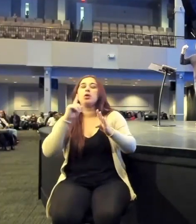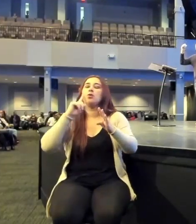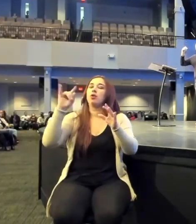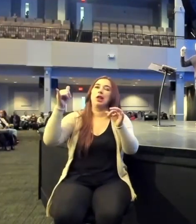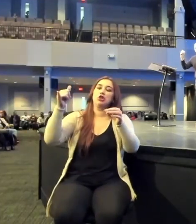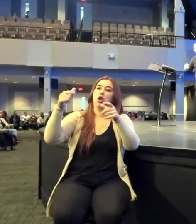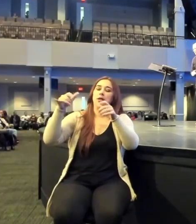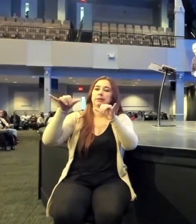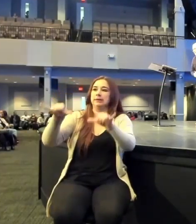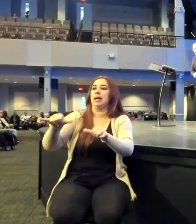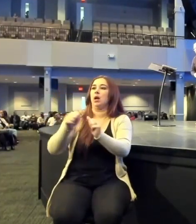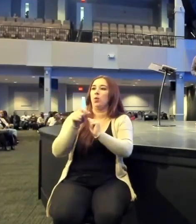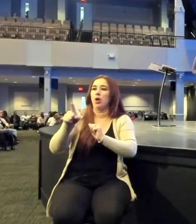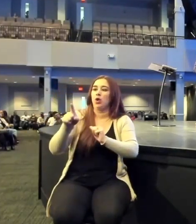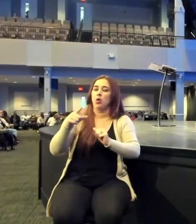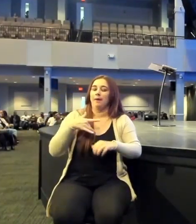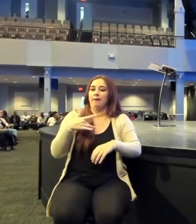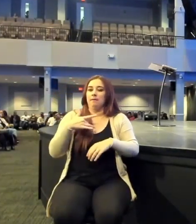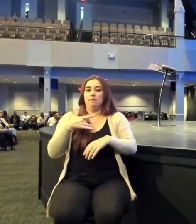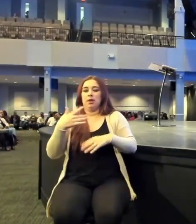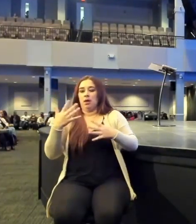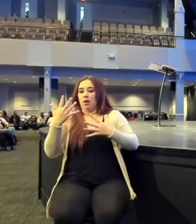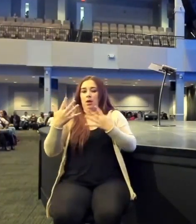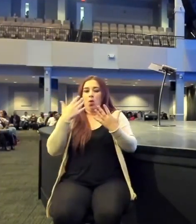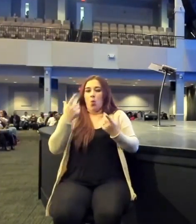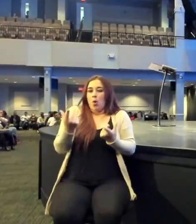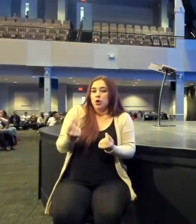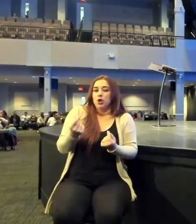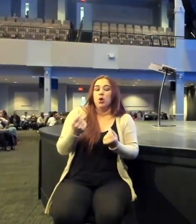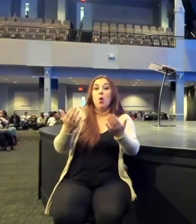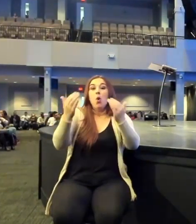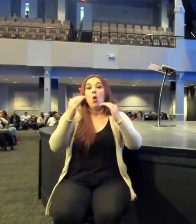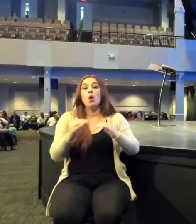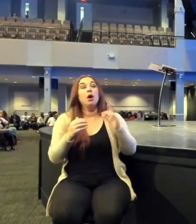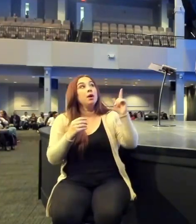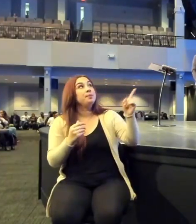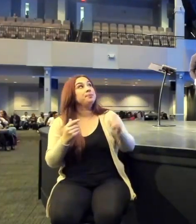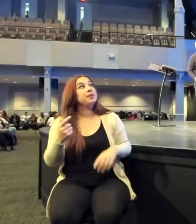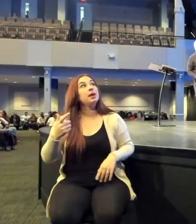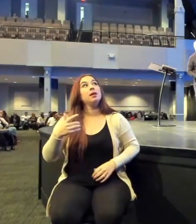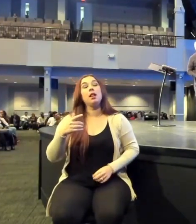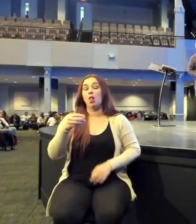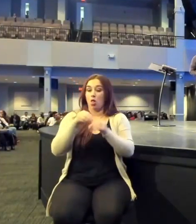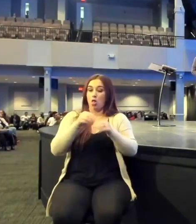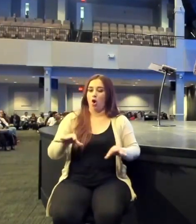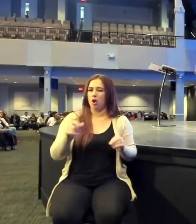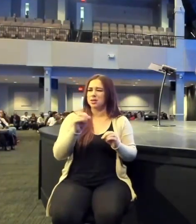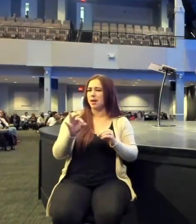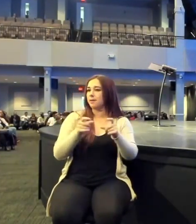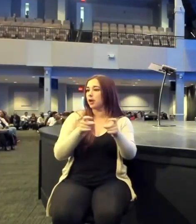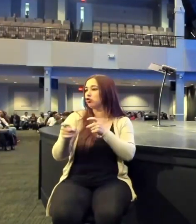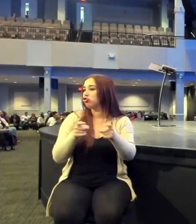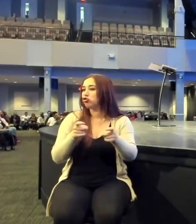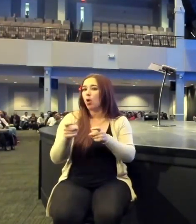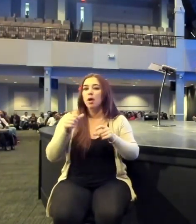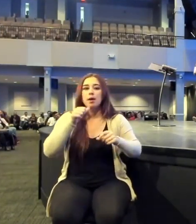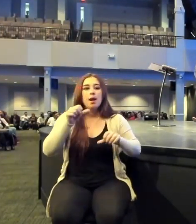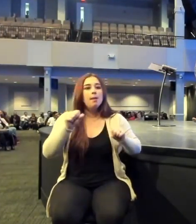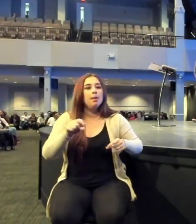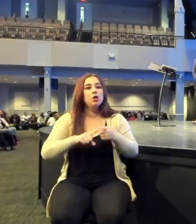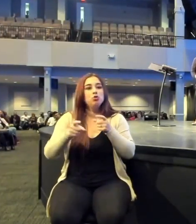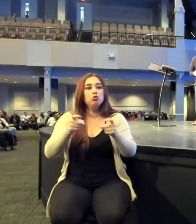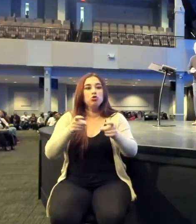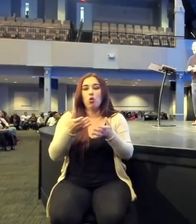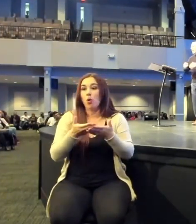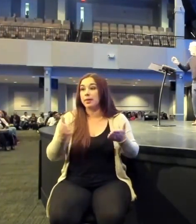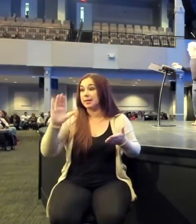looms big and heavy over you. Sometimes it's the feeling of or the reality of a loss of control or the inability to control things